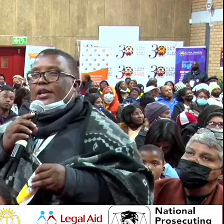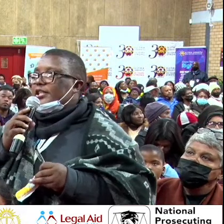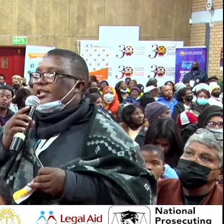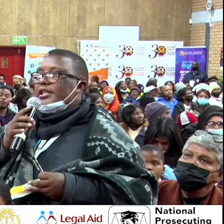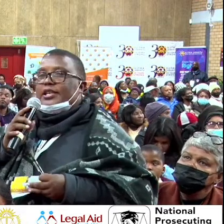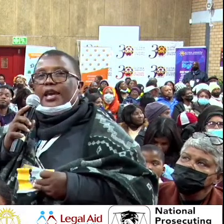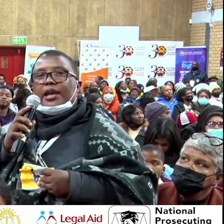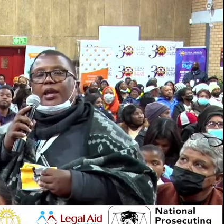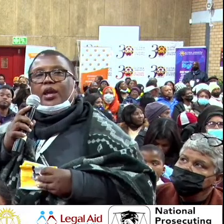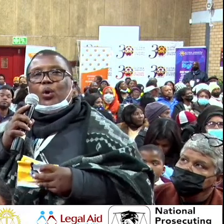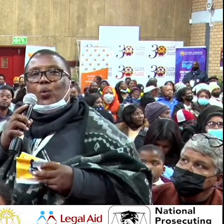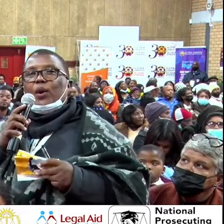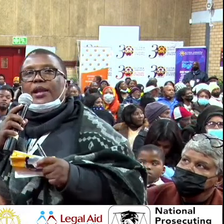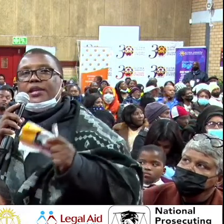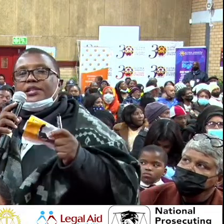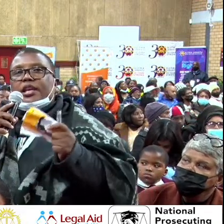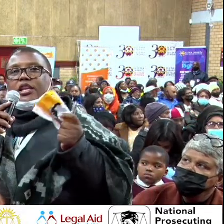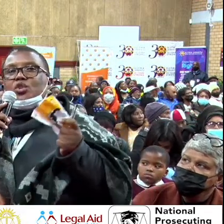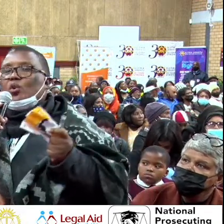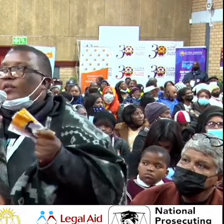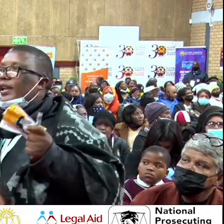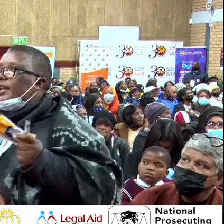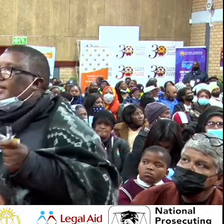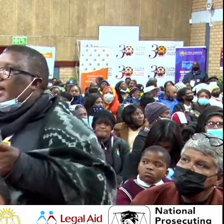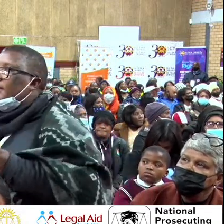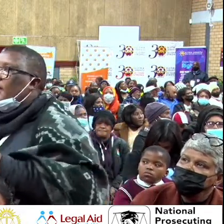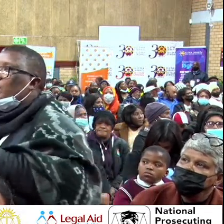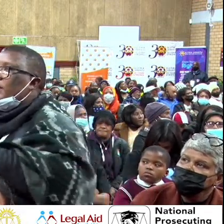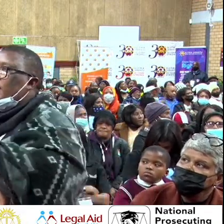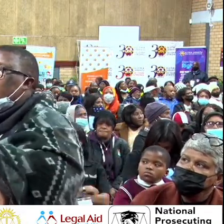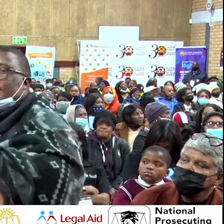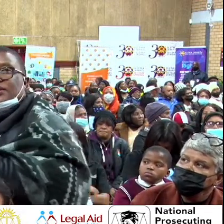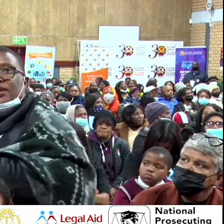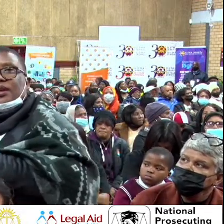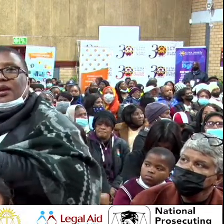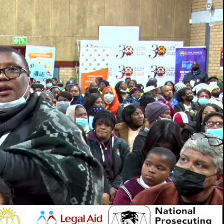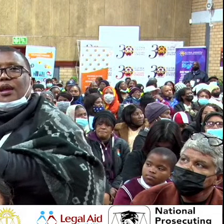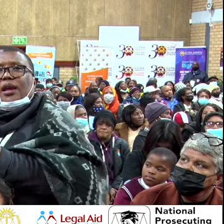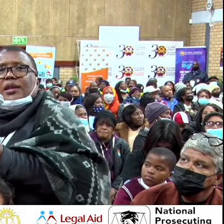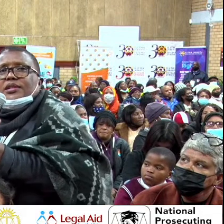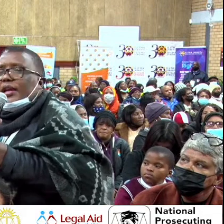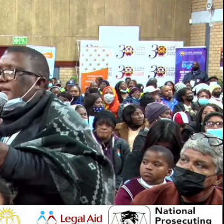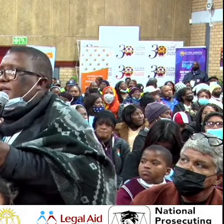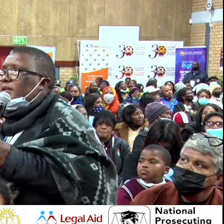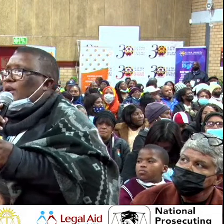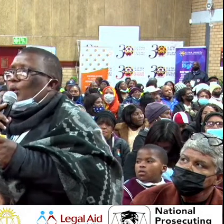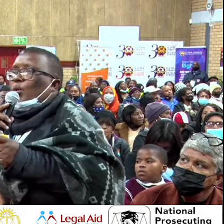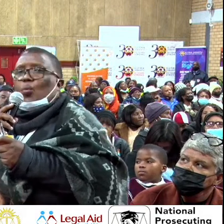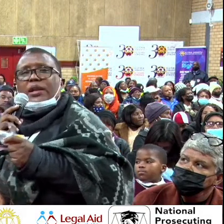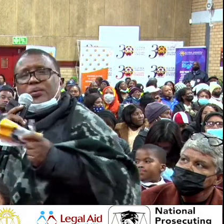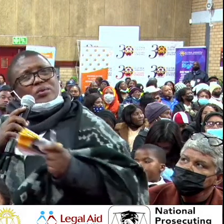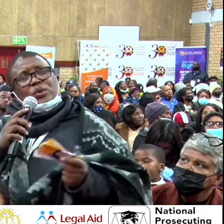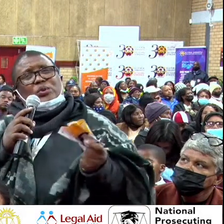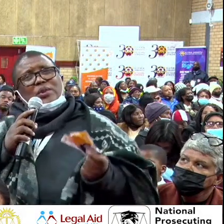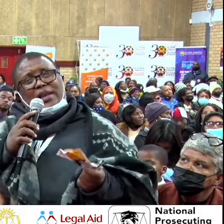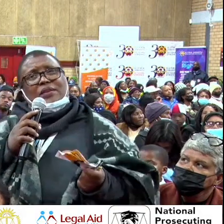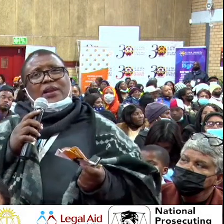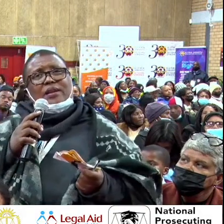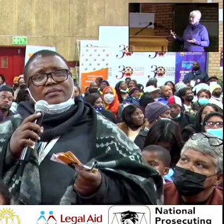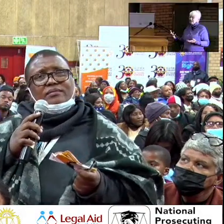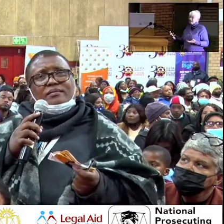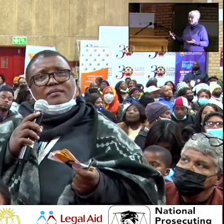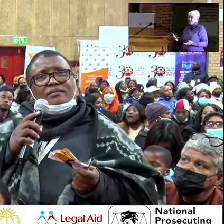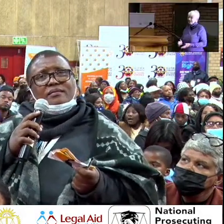Today, we are sitting here, we are raising an issue of a girl child that was killed. And yet, what are we going to do